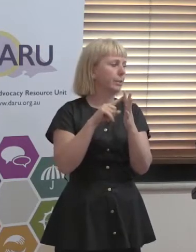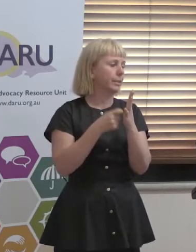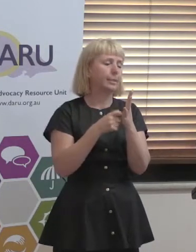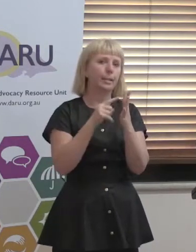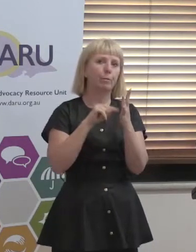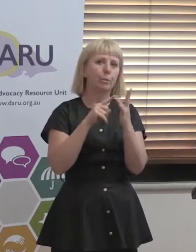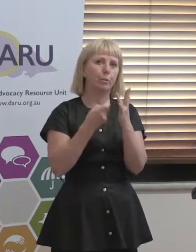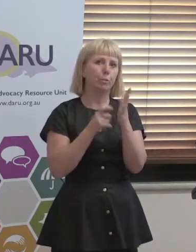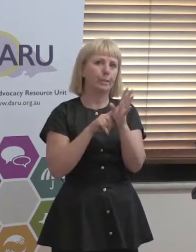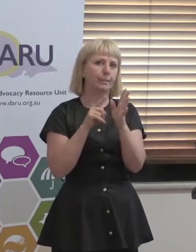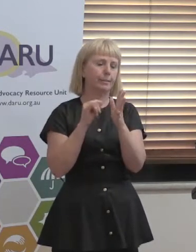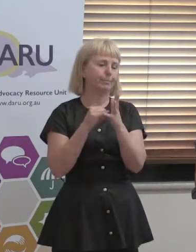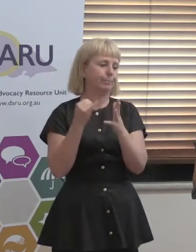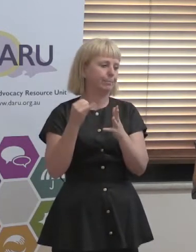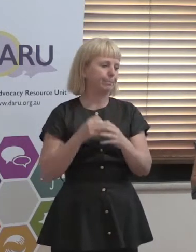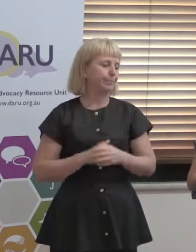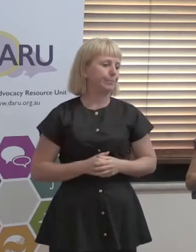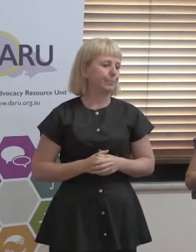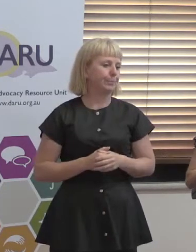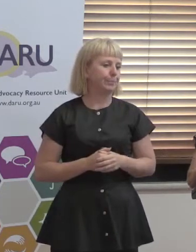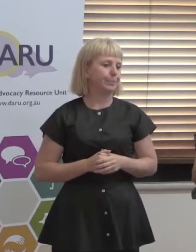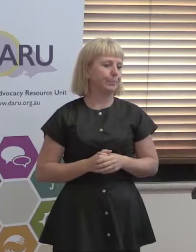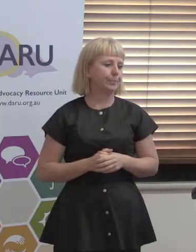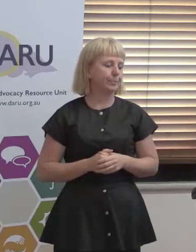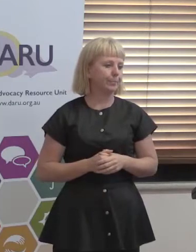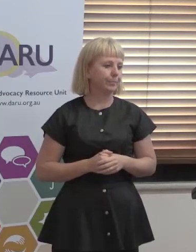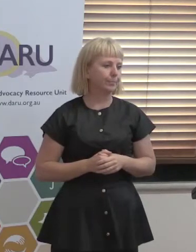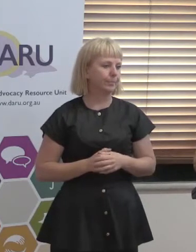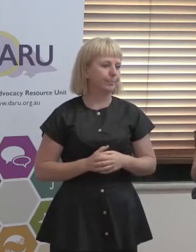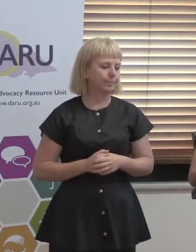nationally in that background section.